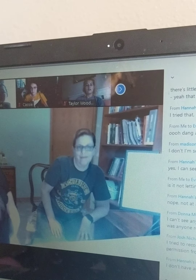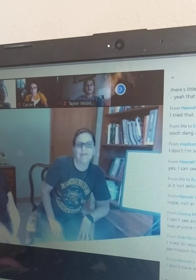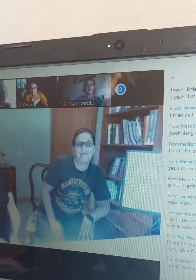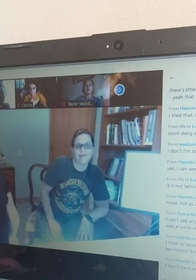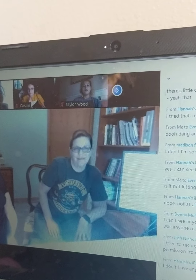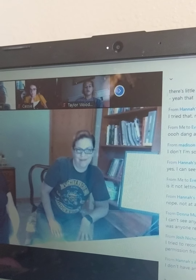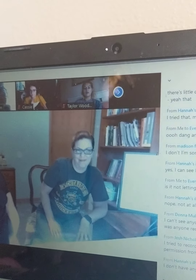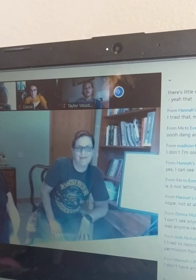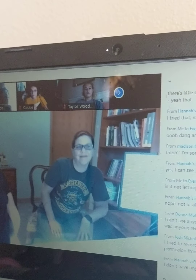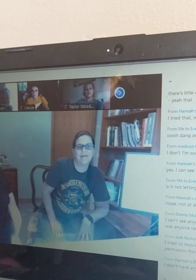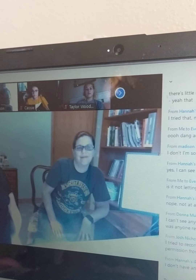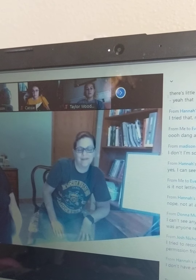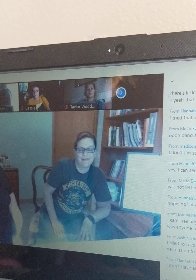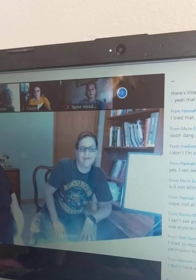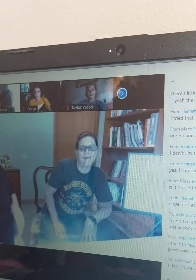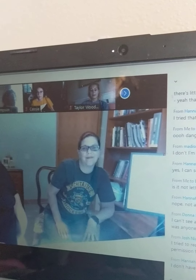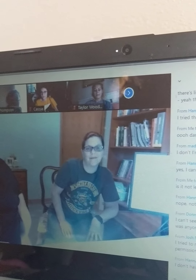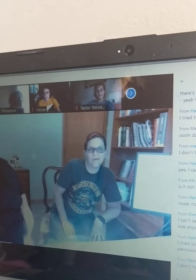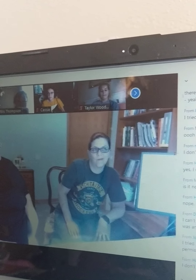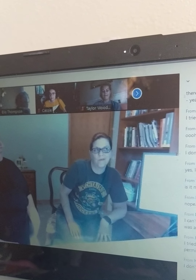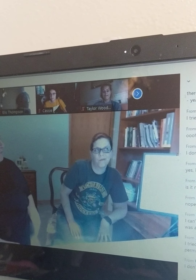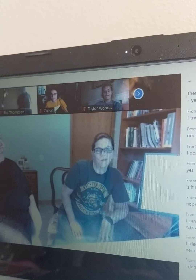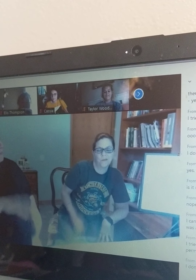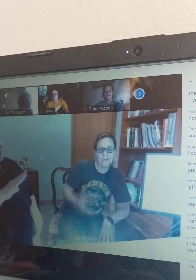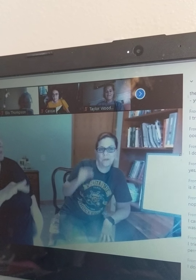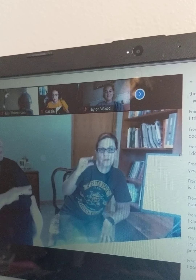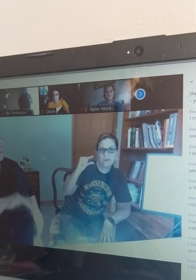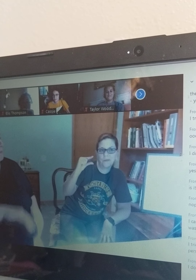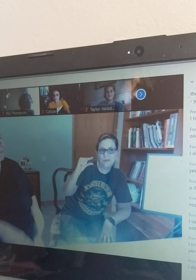That's correct, that was red.